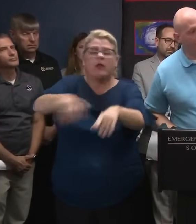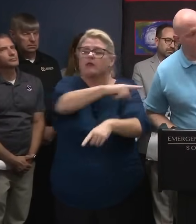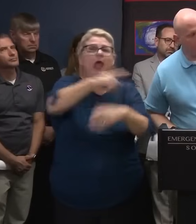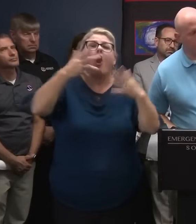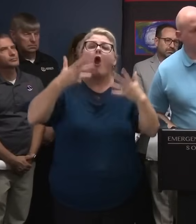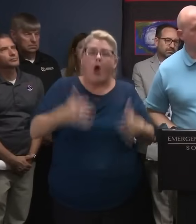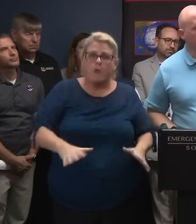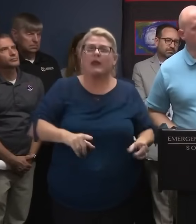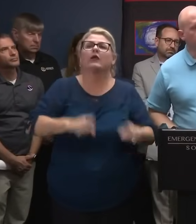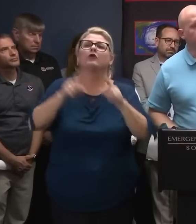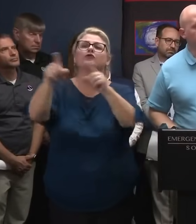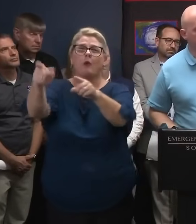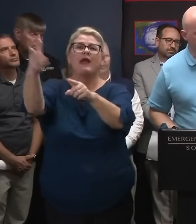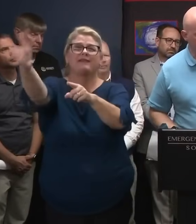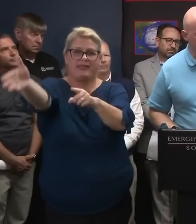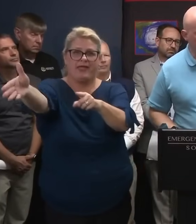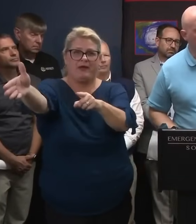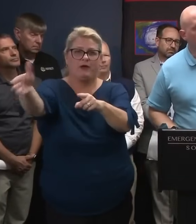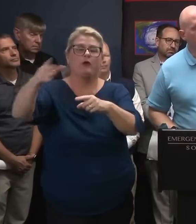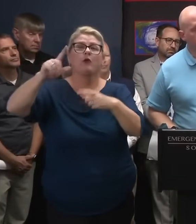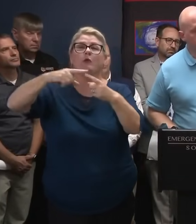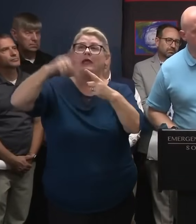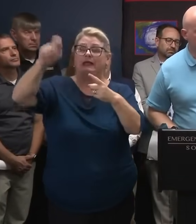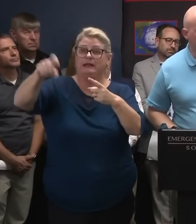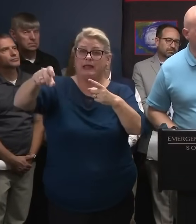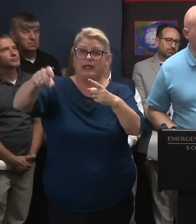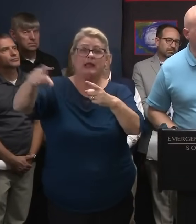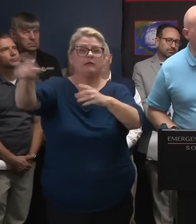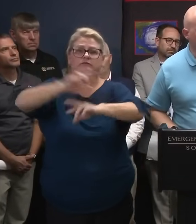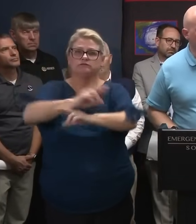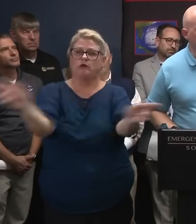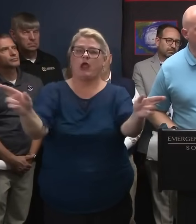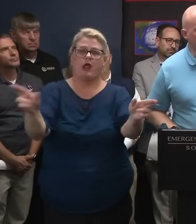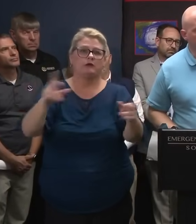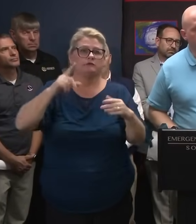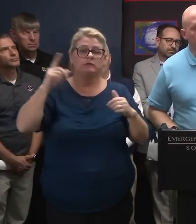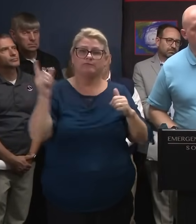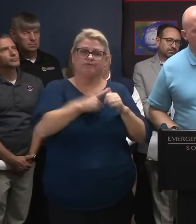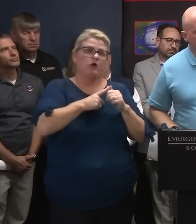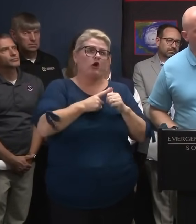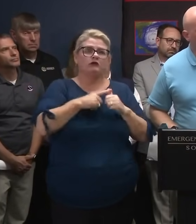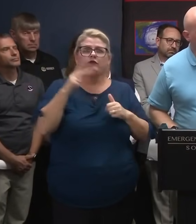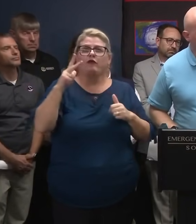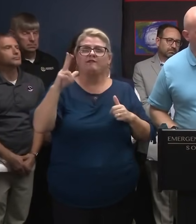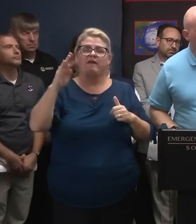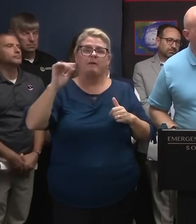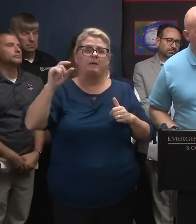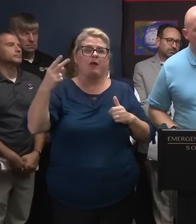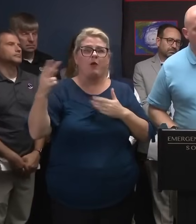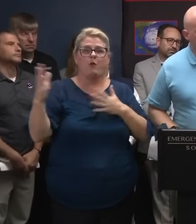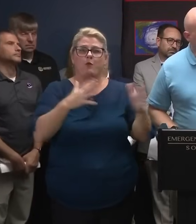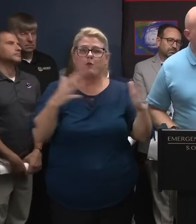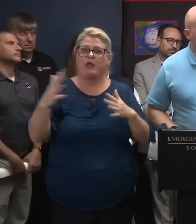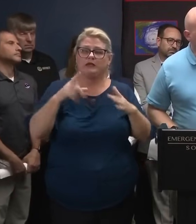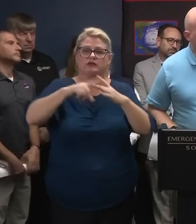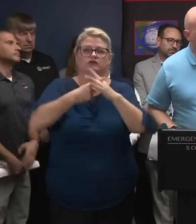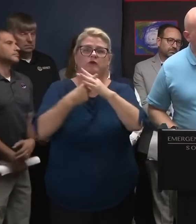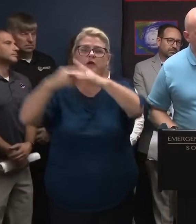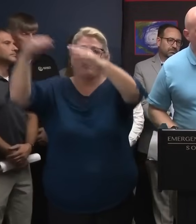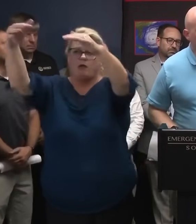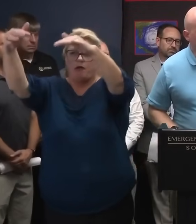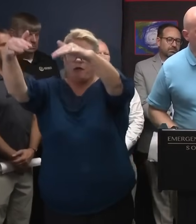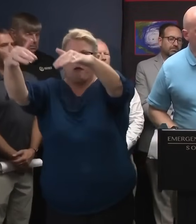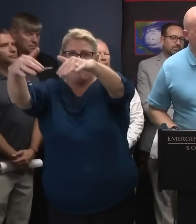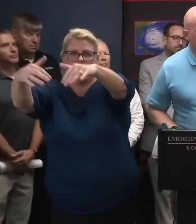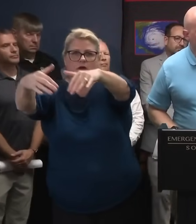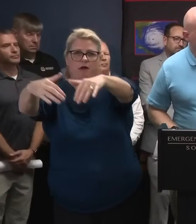way out, and so they were immediately responding as soon as those 35-mile-an-hour winds came down and started working from there. And then as any storm happens,